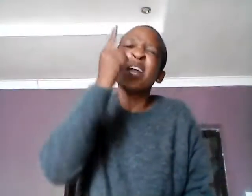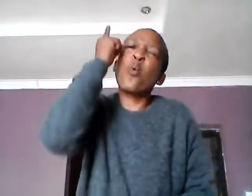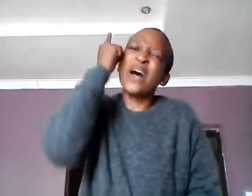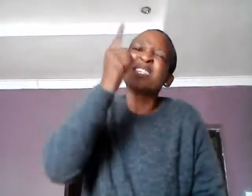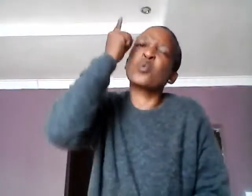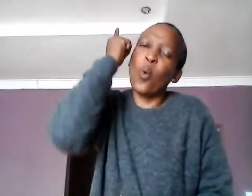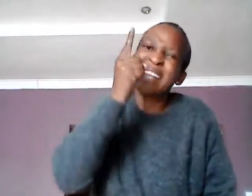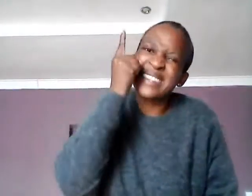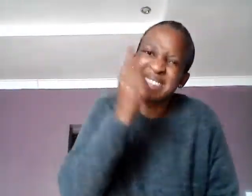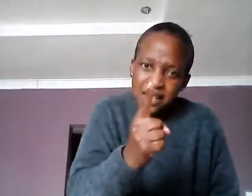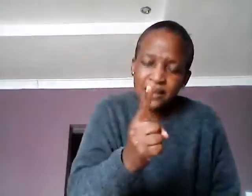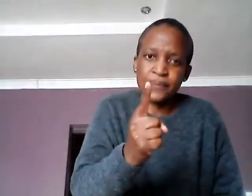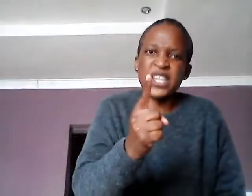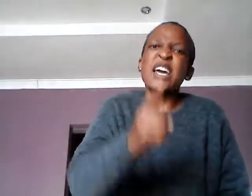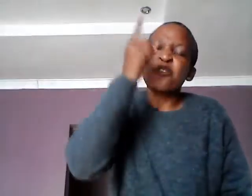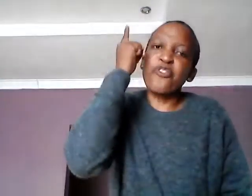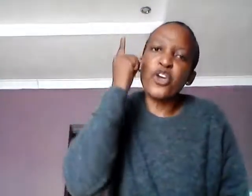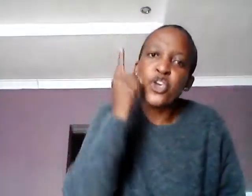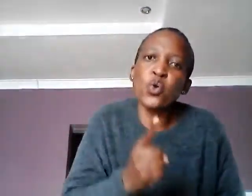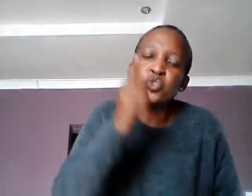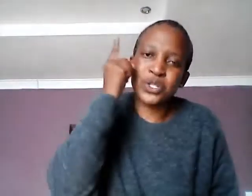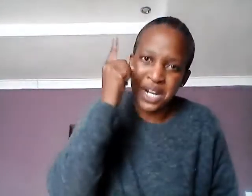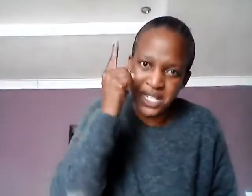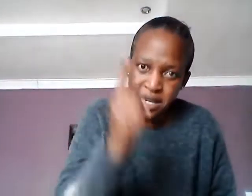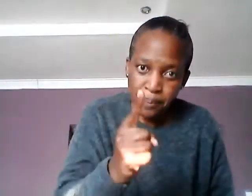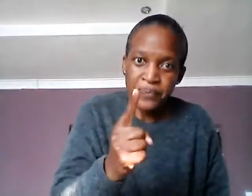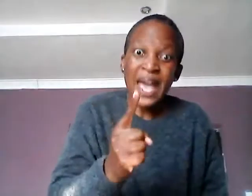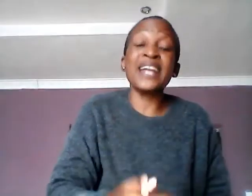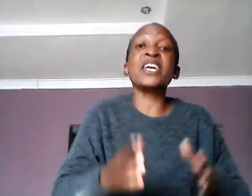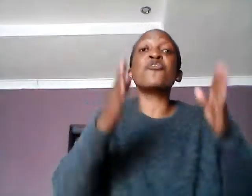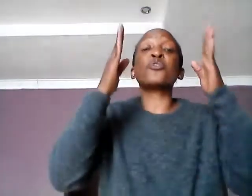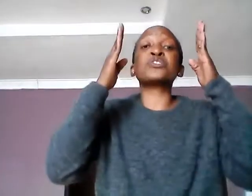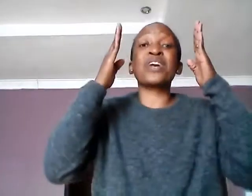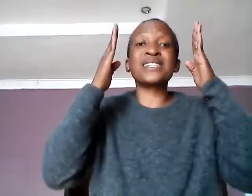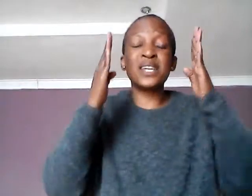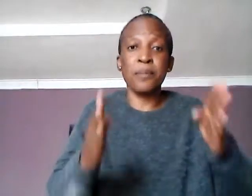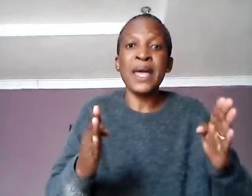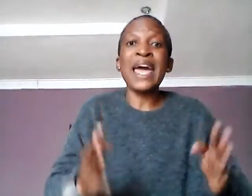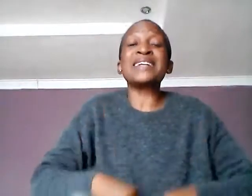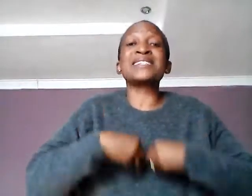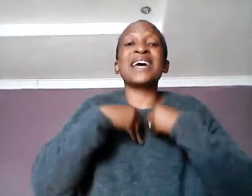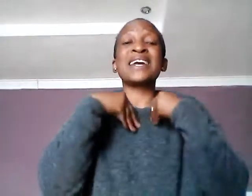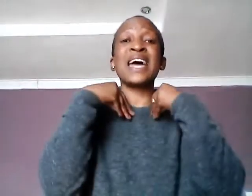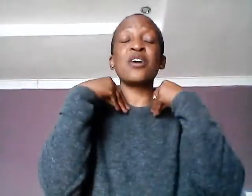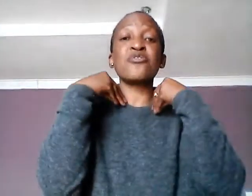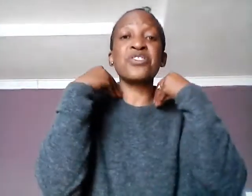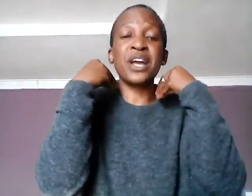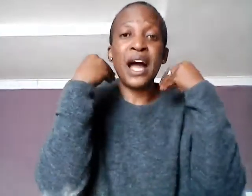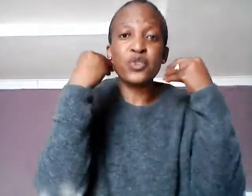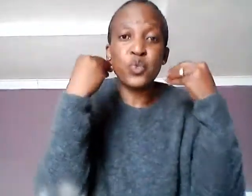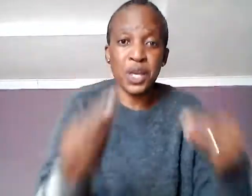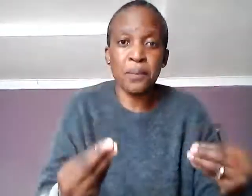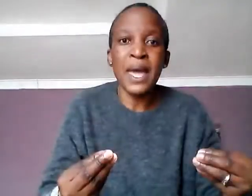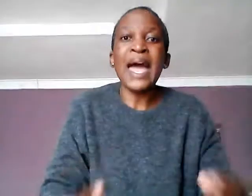wants one thing for you to trust him. And if you trust him and surrender everything unto him and